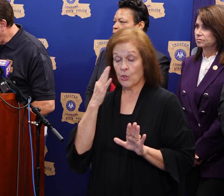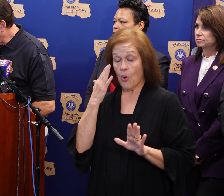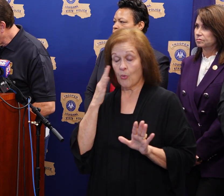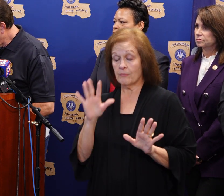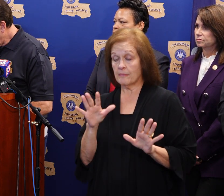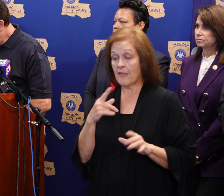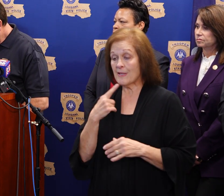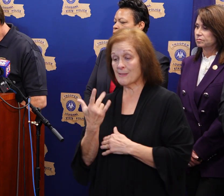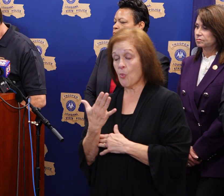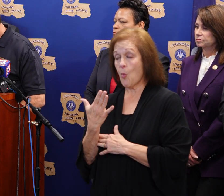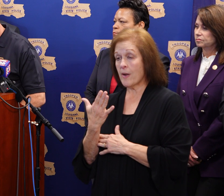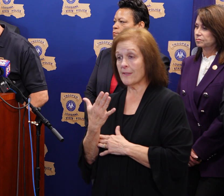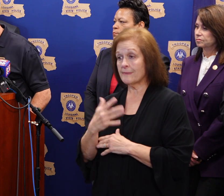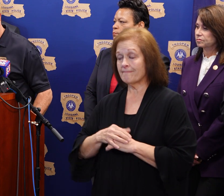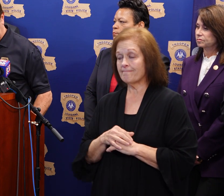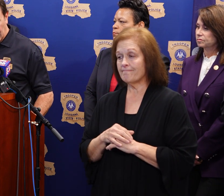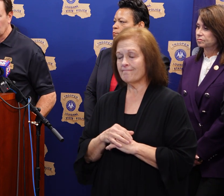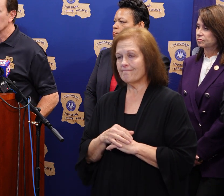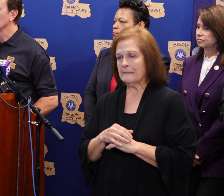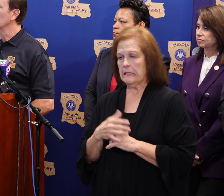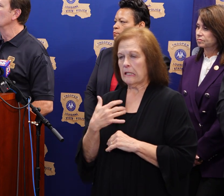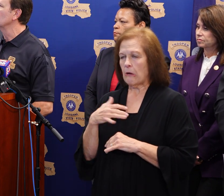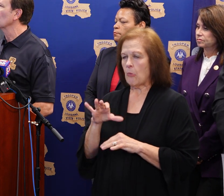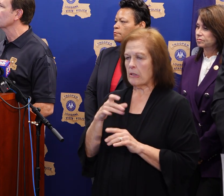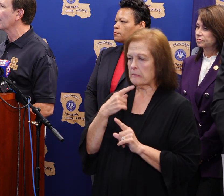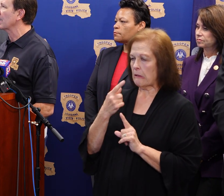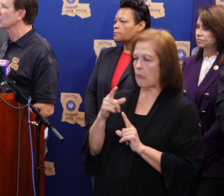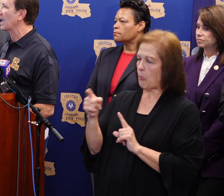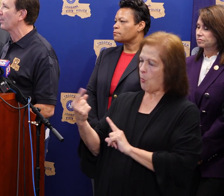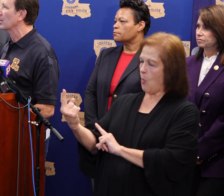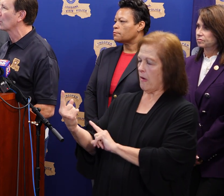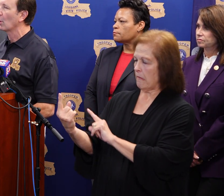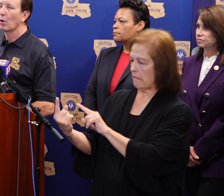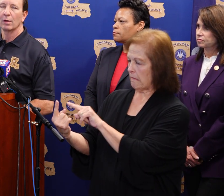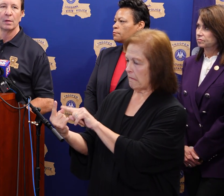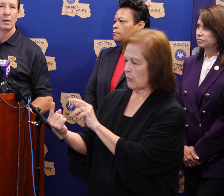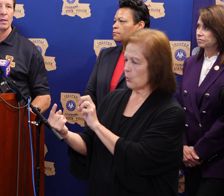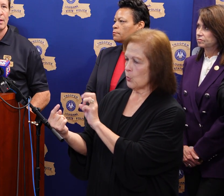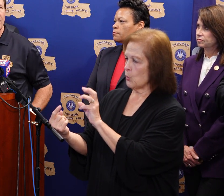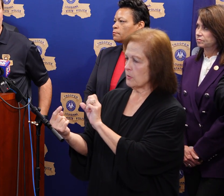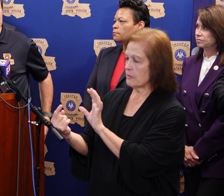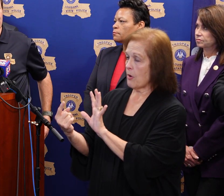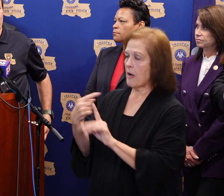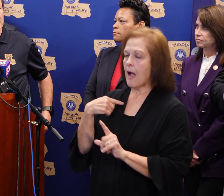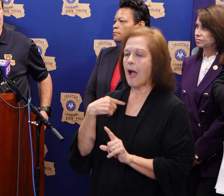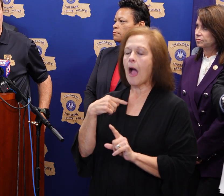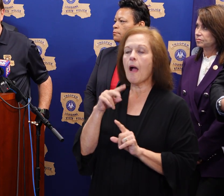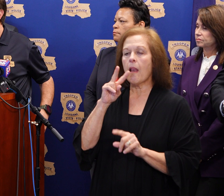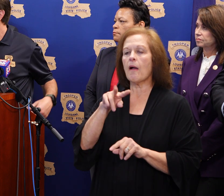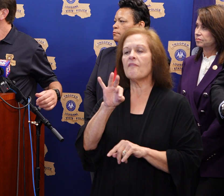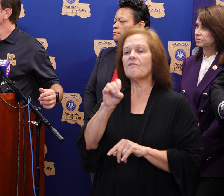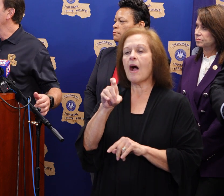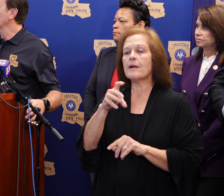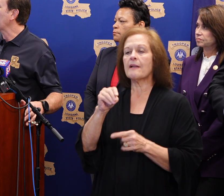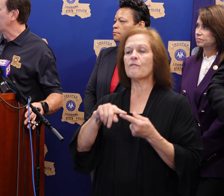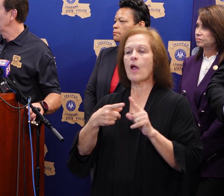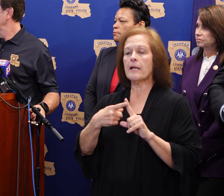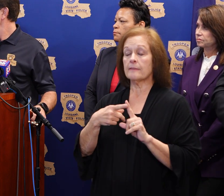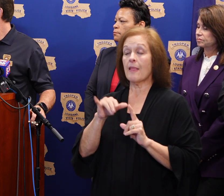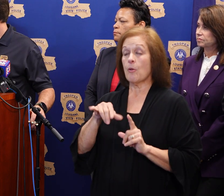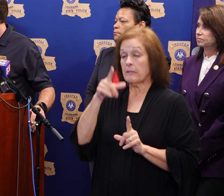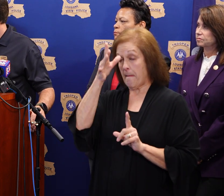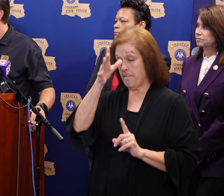and I don't want to single out just one news source, but I just happened to turn on Fox and Friends, and there was a young